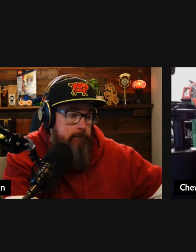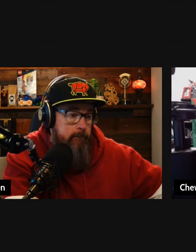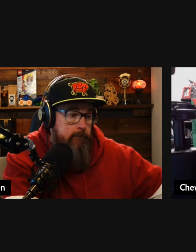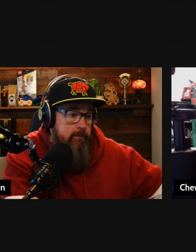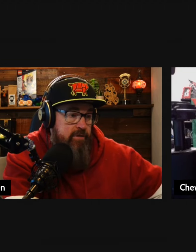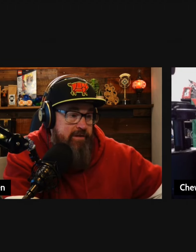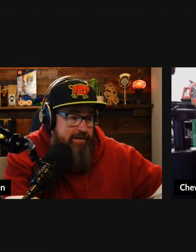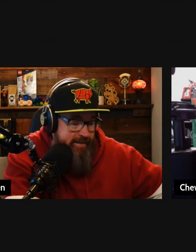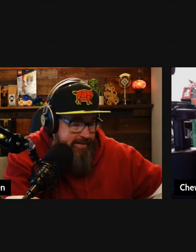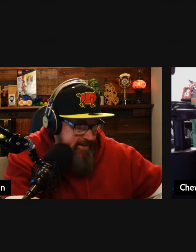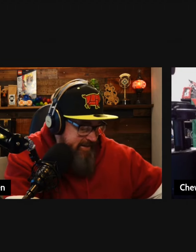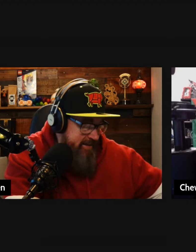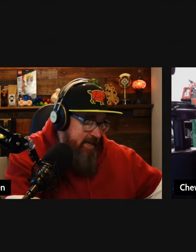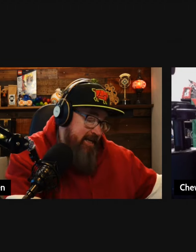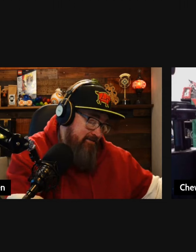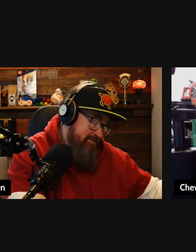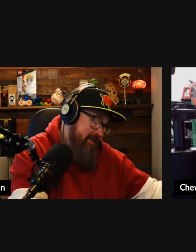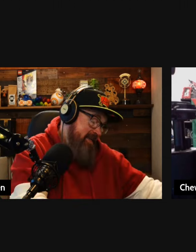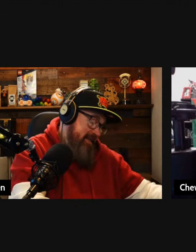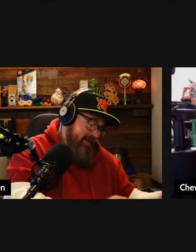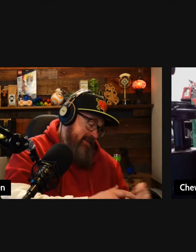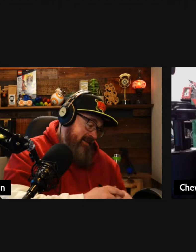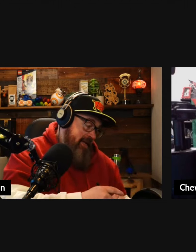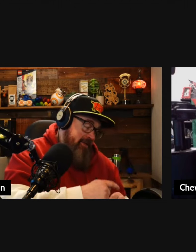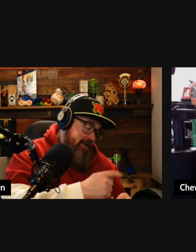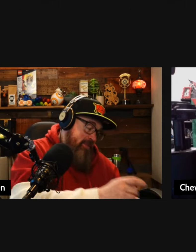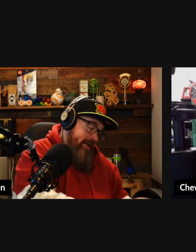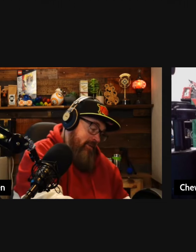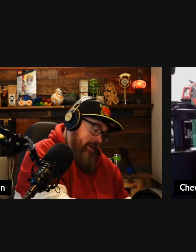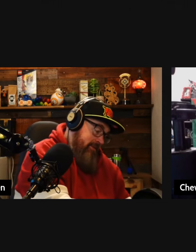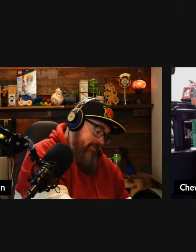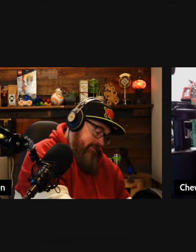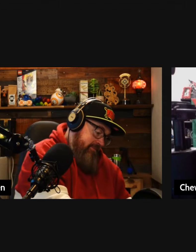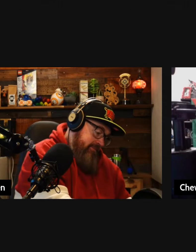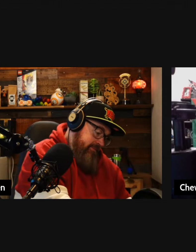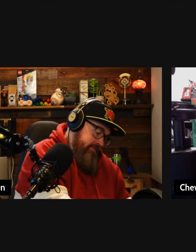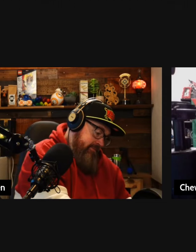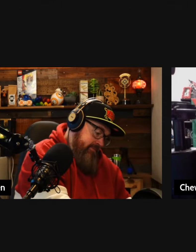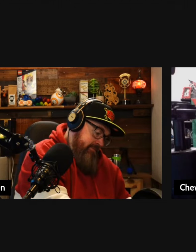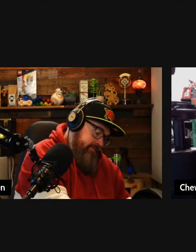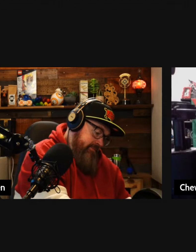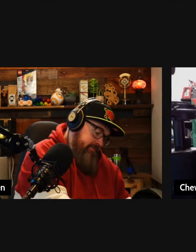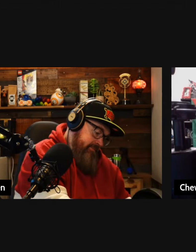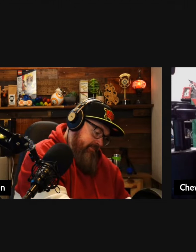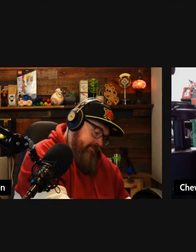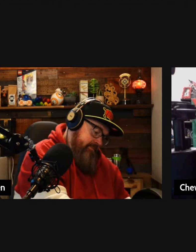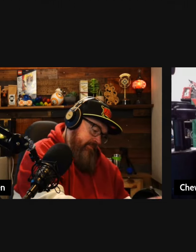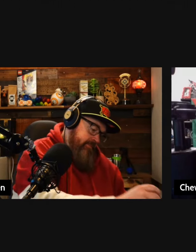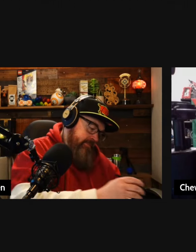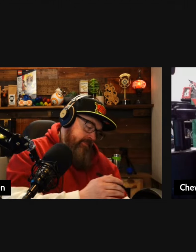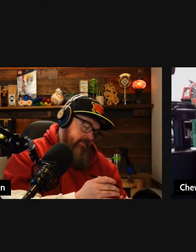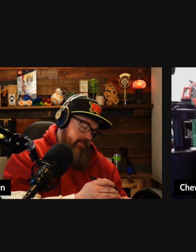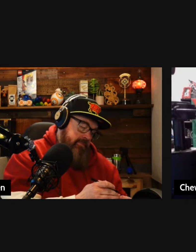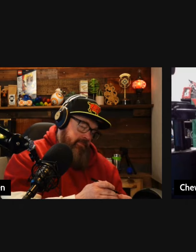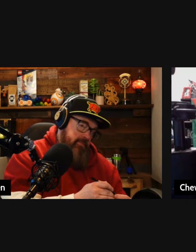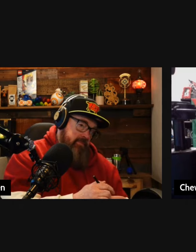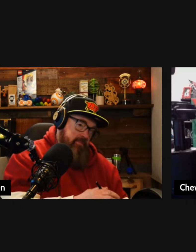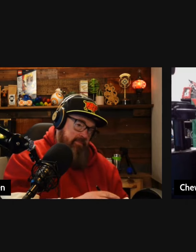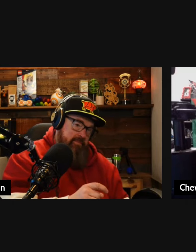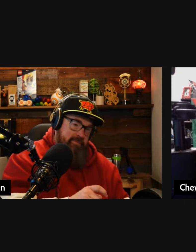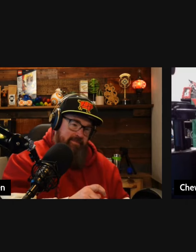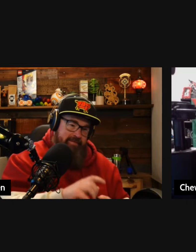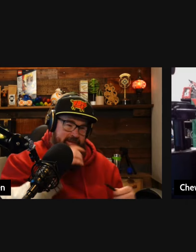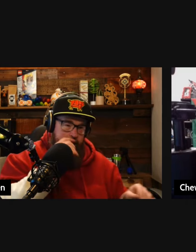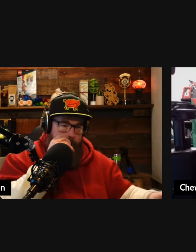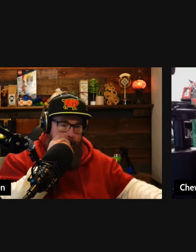minutes. A tight 30 minutes. Nothing to complain and, about. And maybe half of that is us talking about what TV shows we're watching.